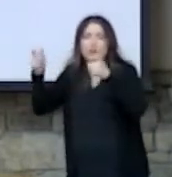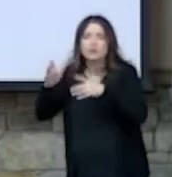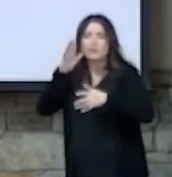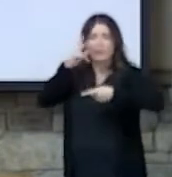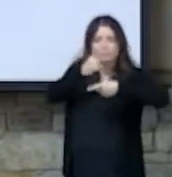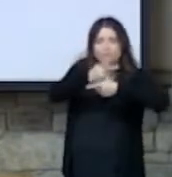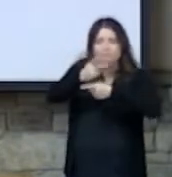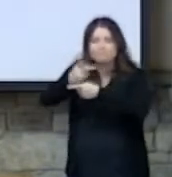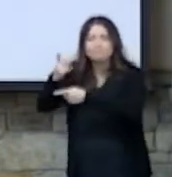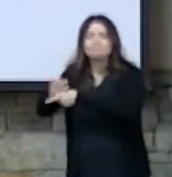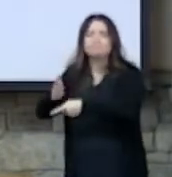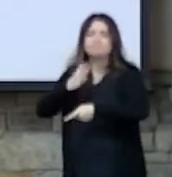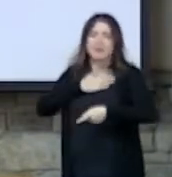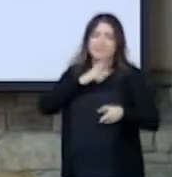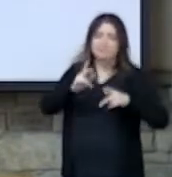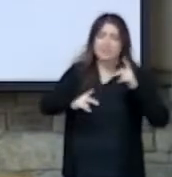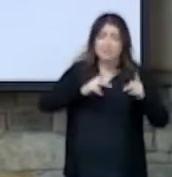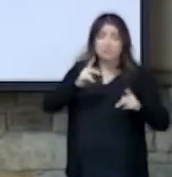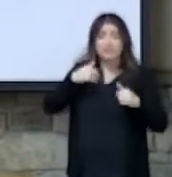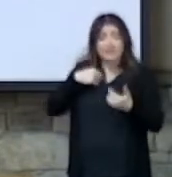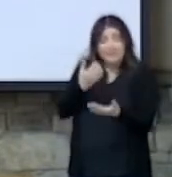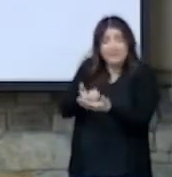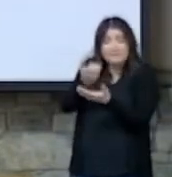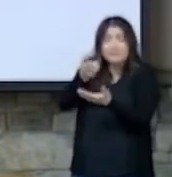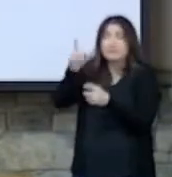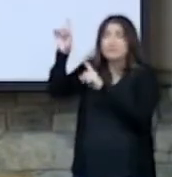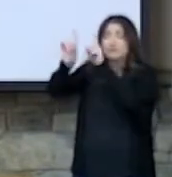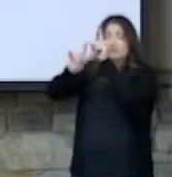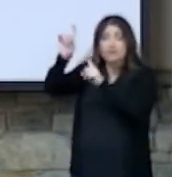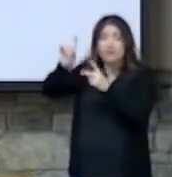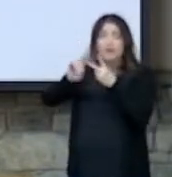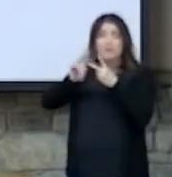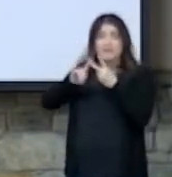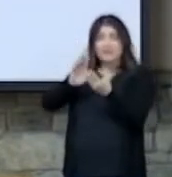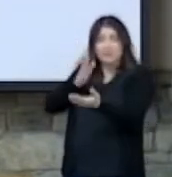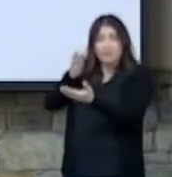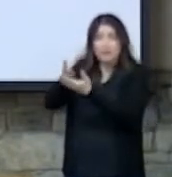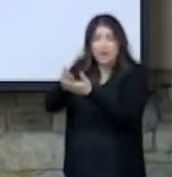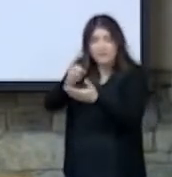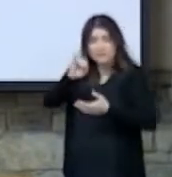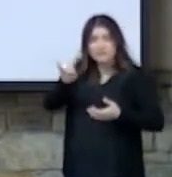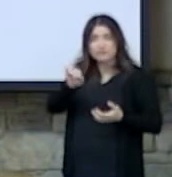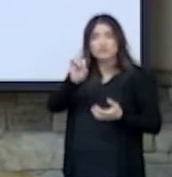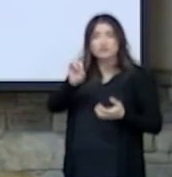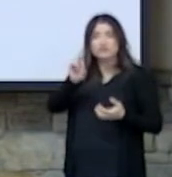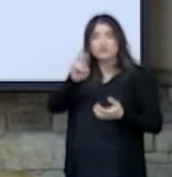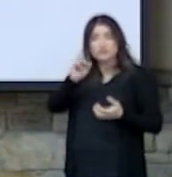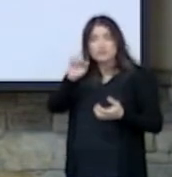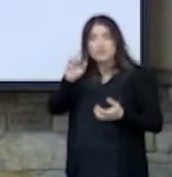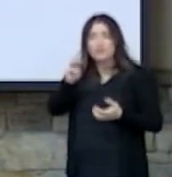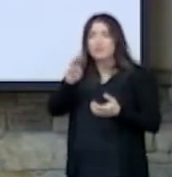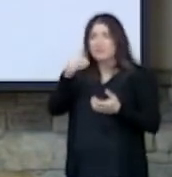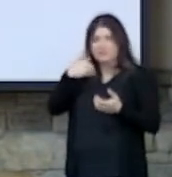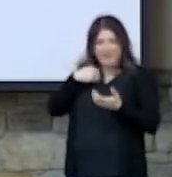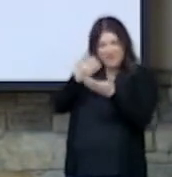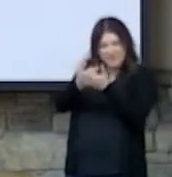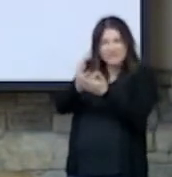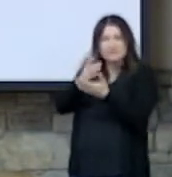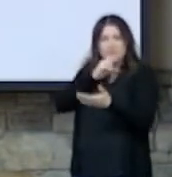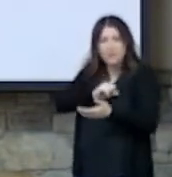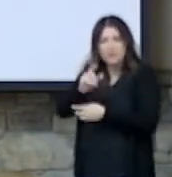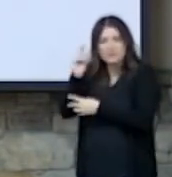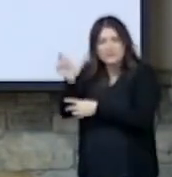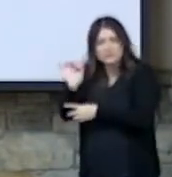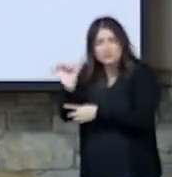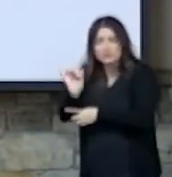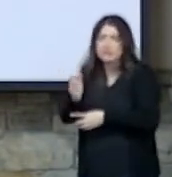evidence of the star, but then once they get to Jerusalem, they have evidence from the Old Testament scriptures too. And again,